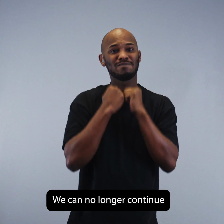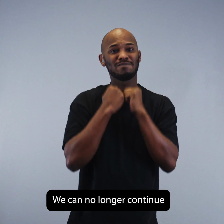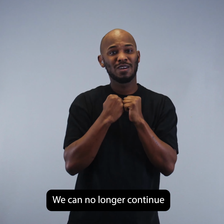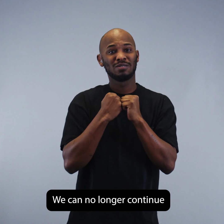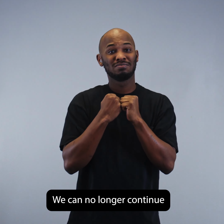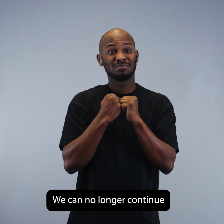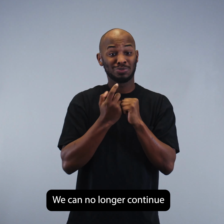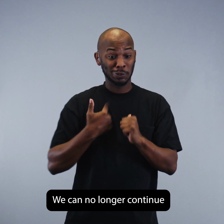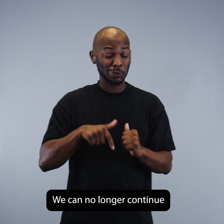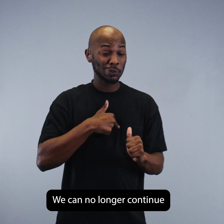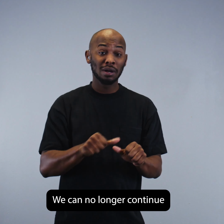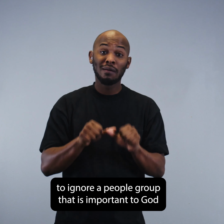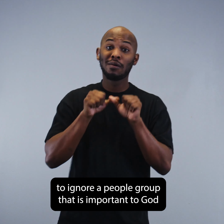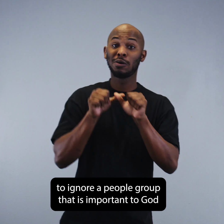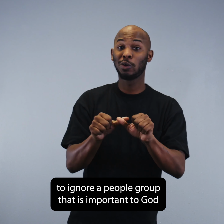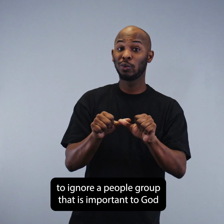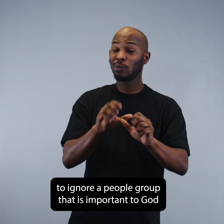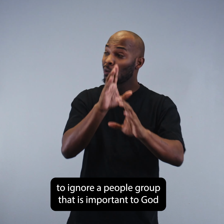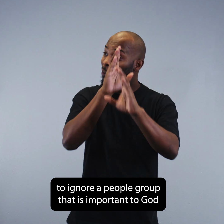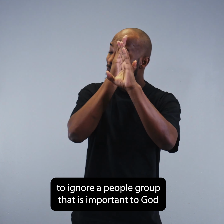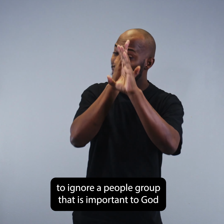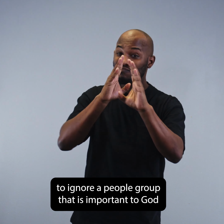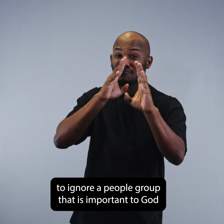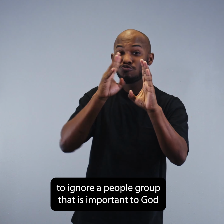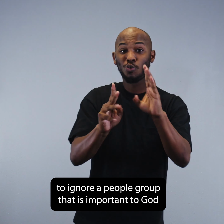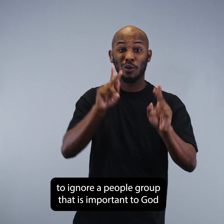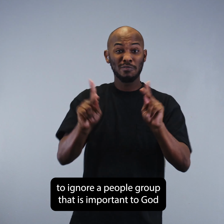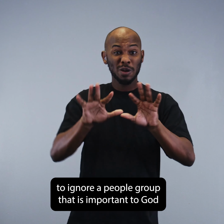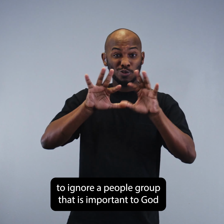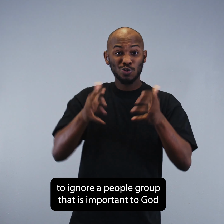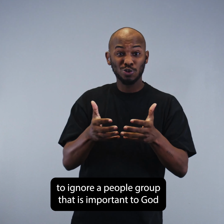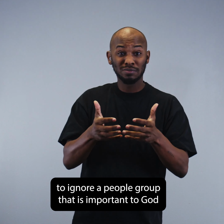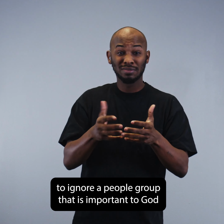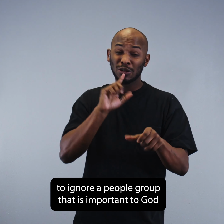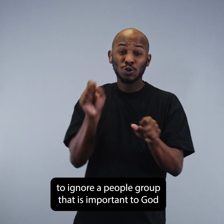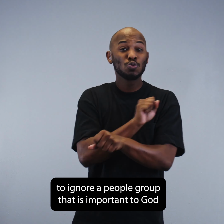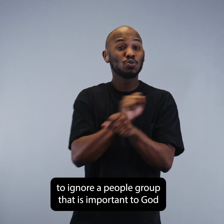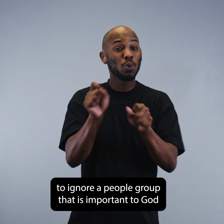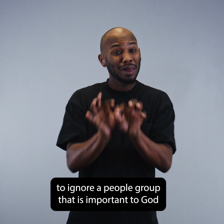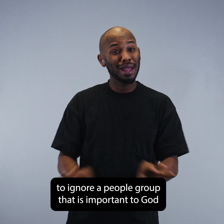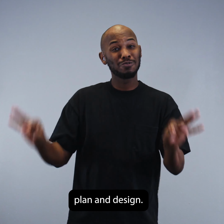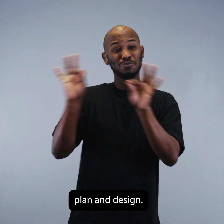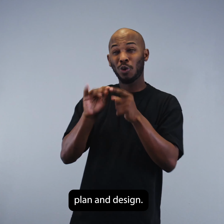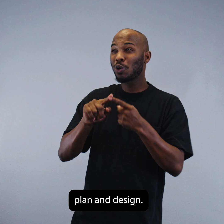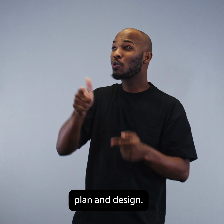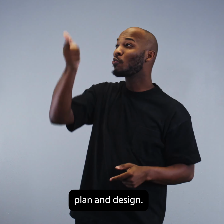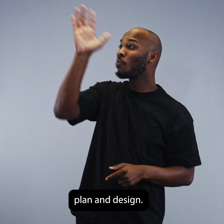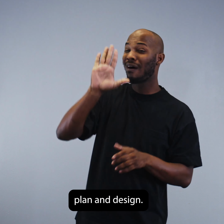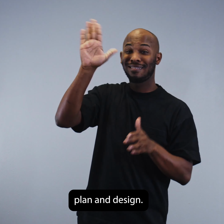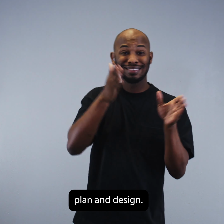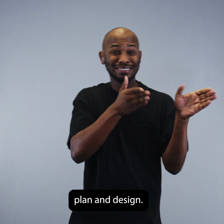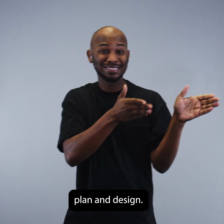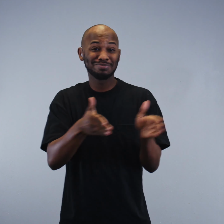We can no longer continue to ignore a people group that is important to God's plan and design.